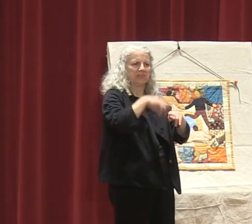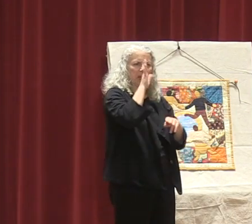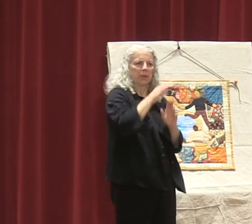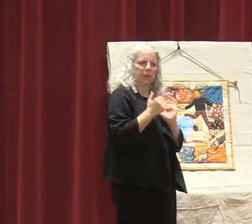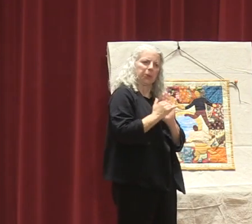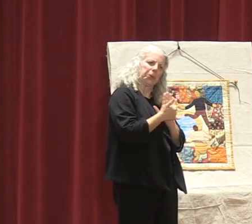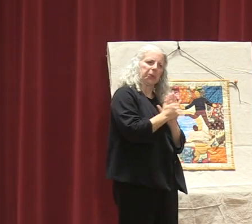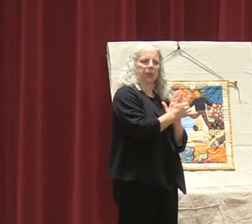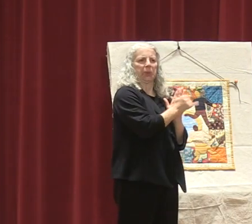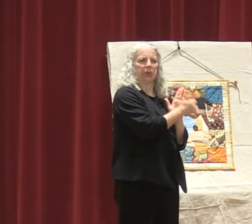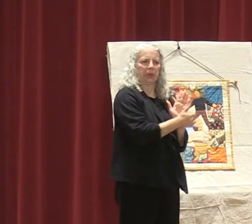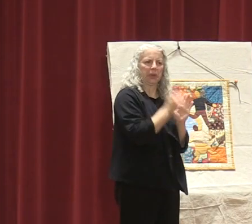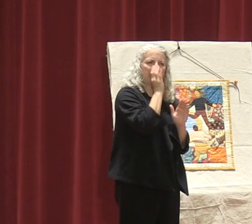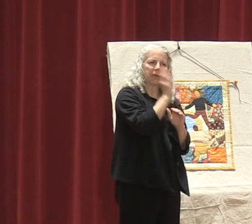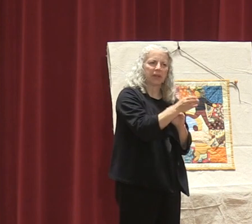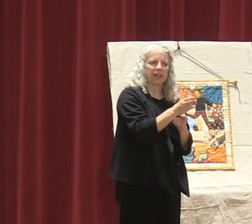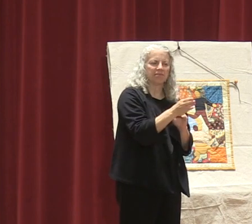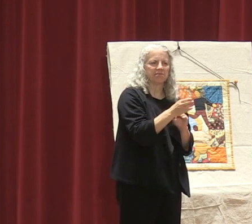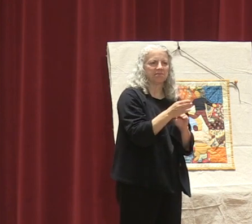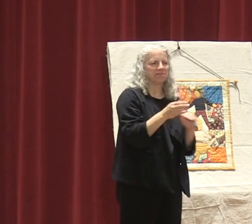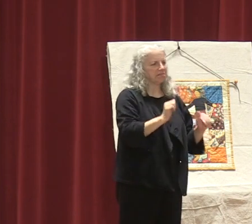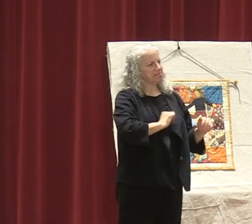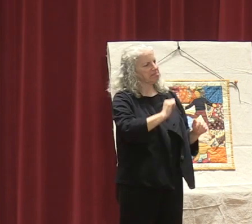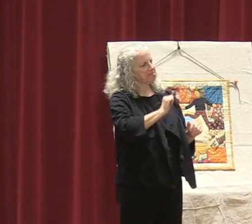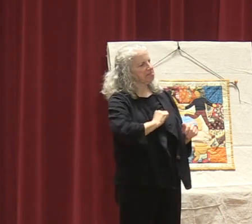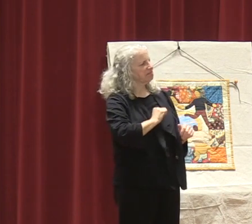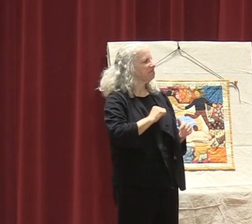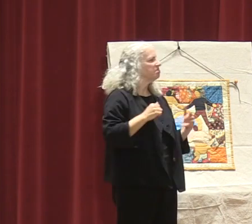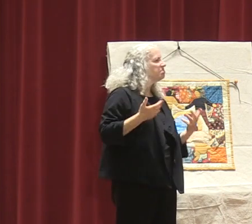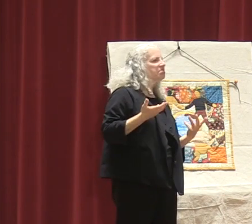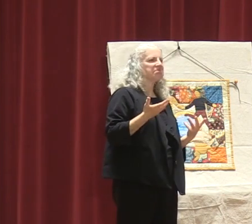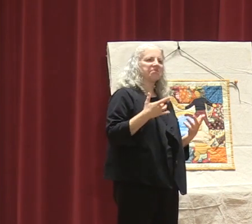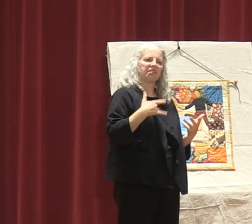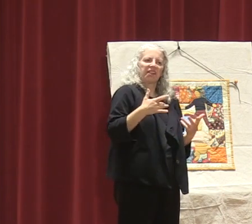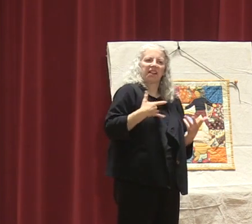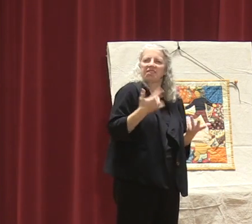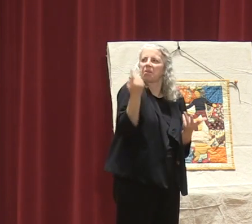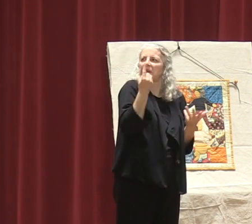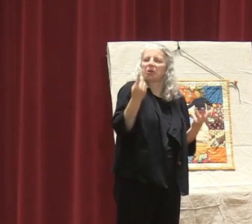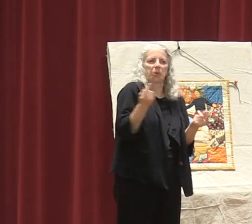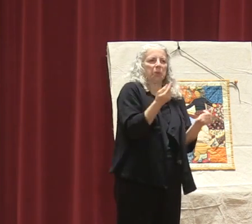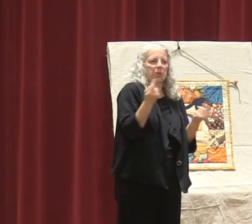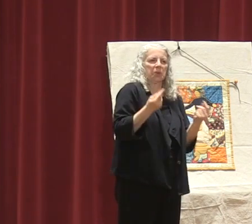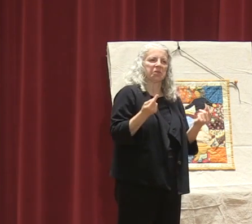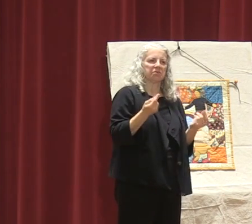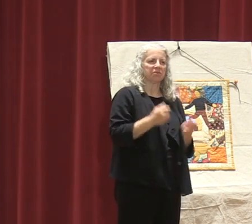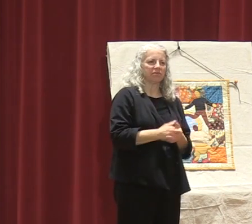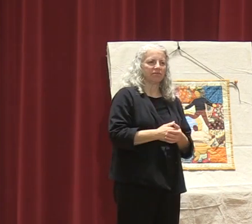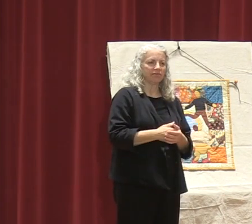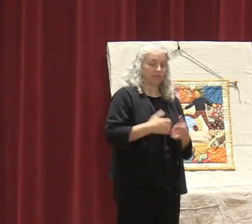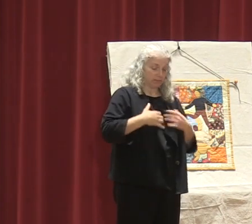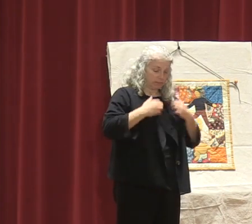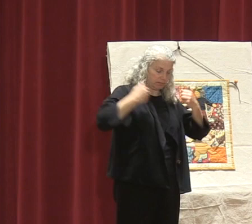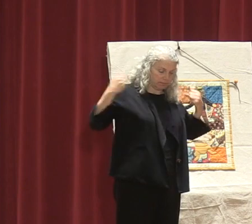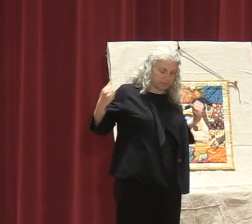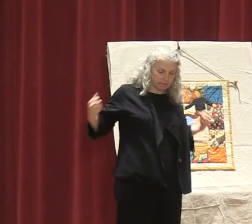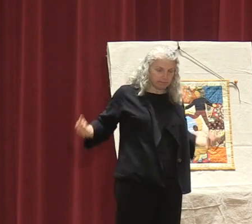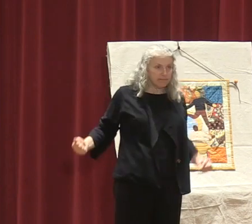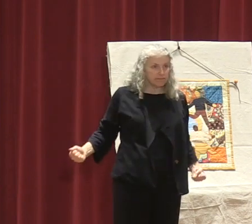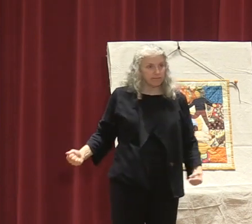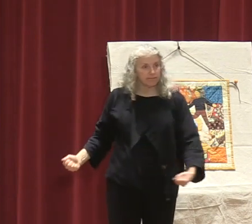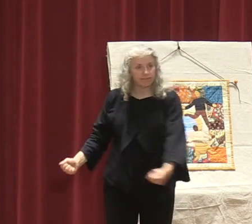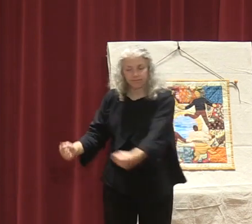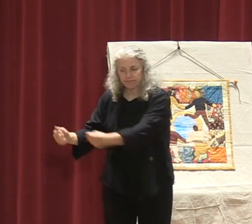play a few tunes to keep myself company." He took off the long brown